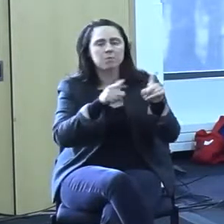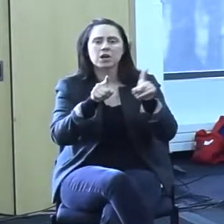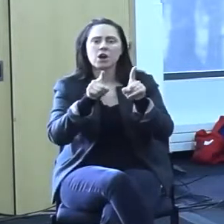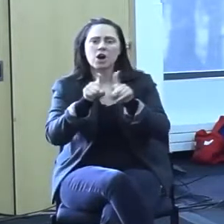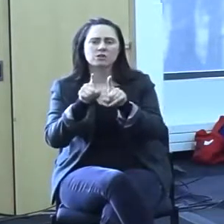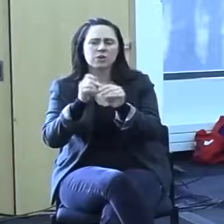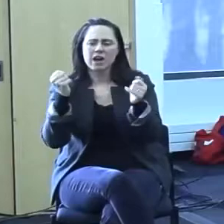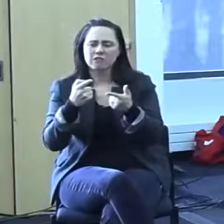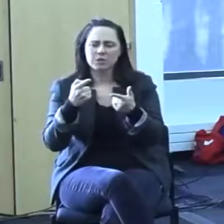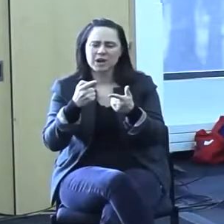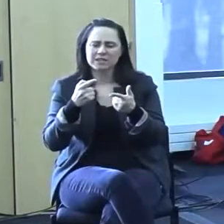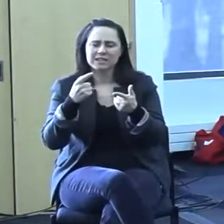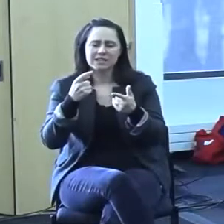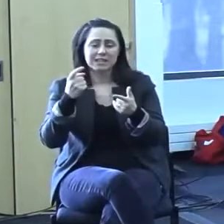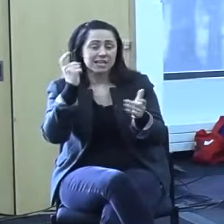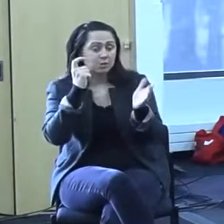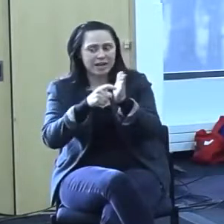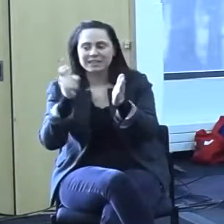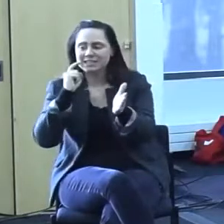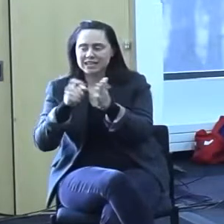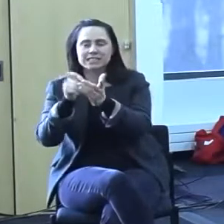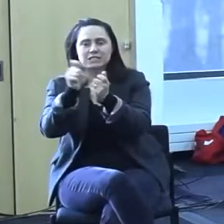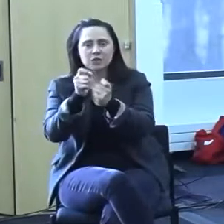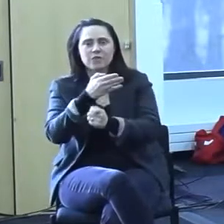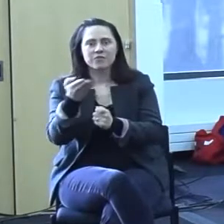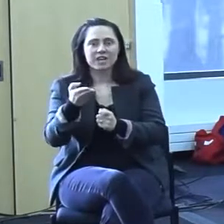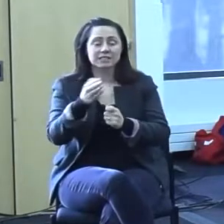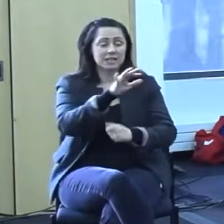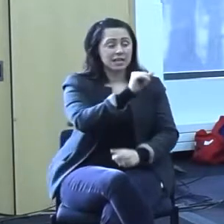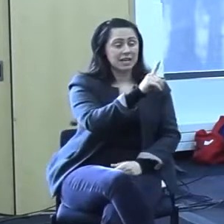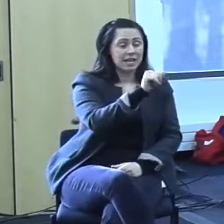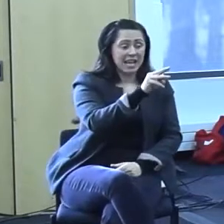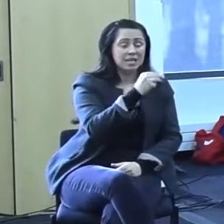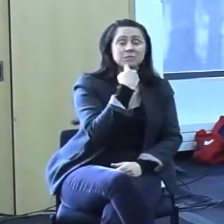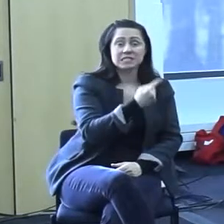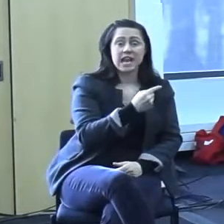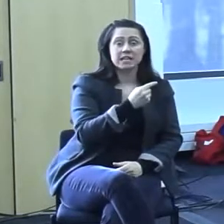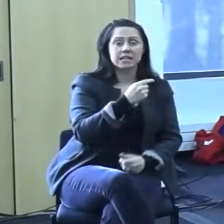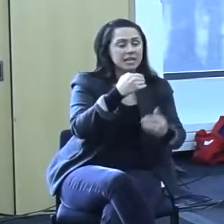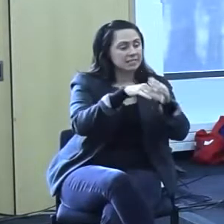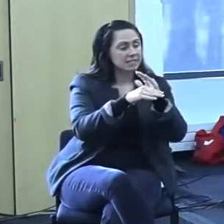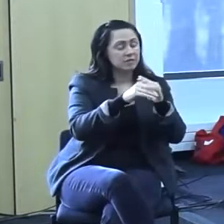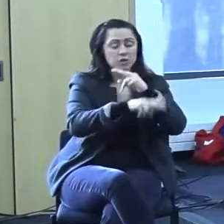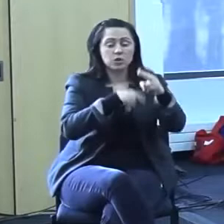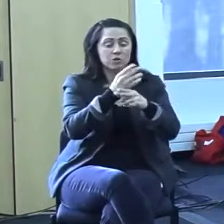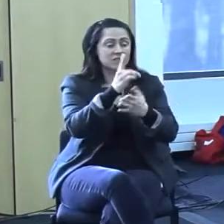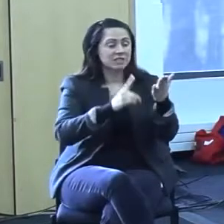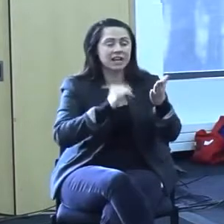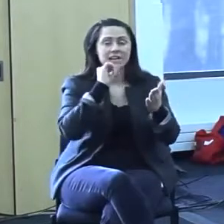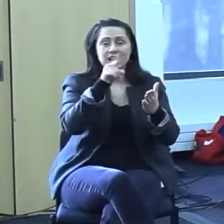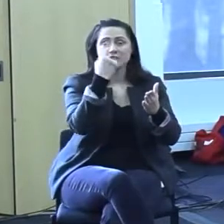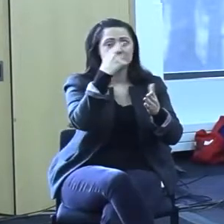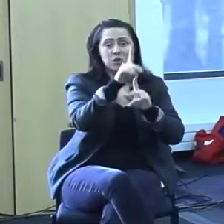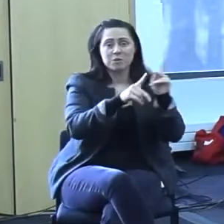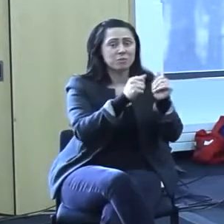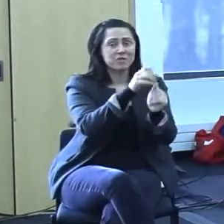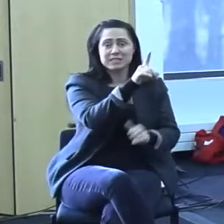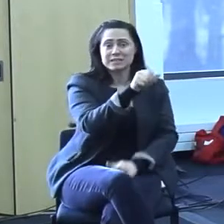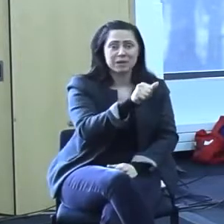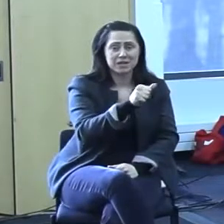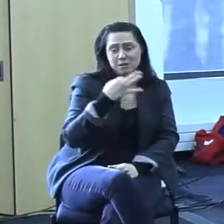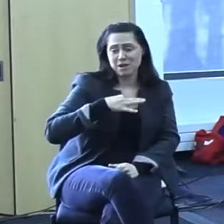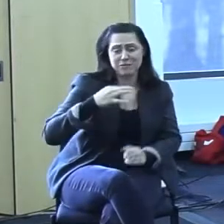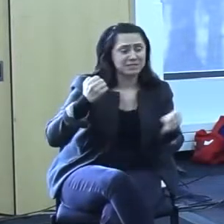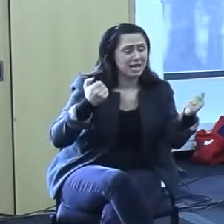certain things. And exactly what Adam was saying, like, accessibility and universal design is not just catered towards people with disabilities,